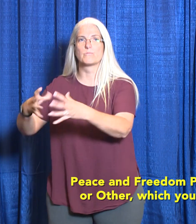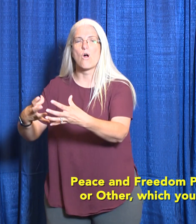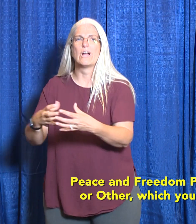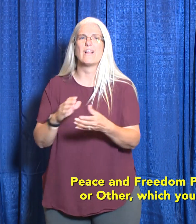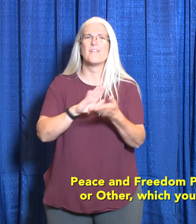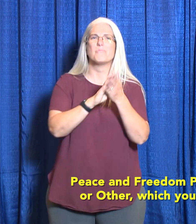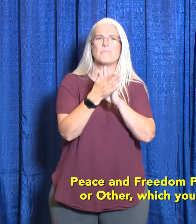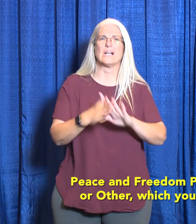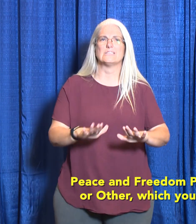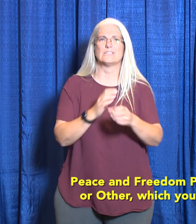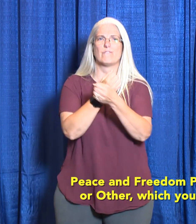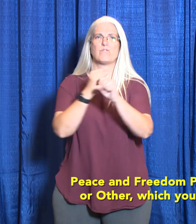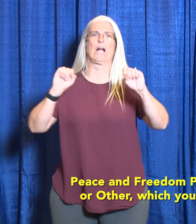Peace and Freedom Party,